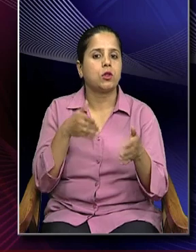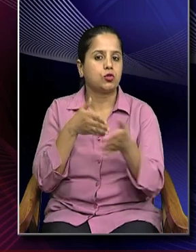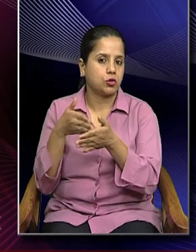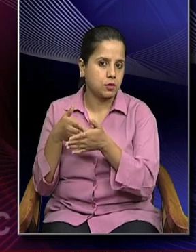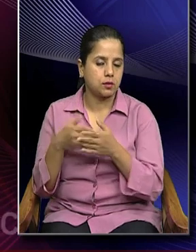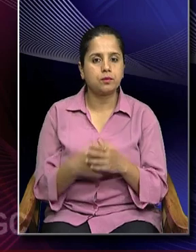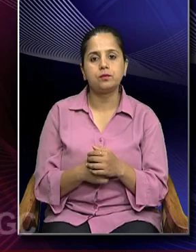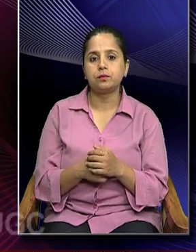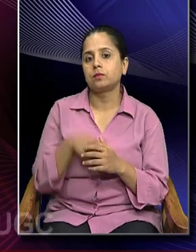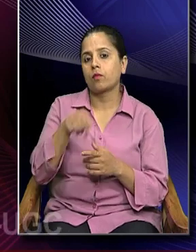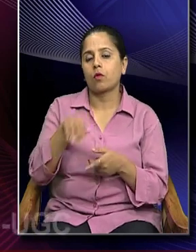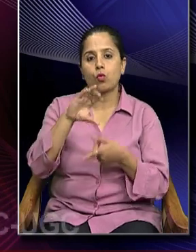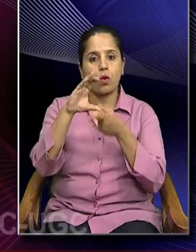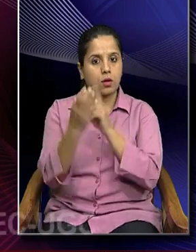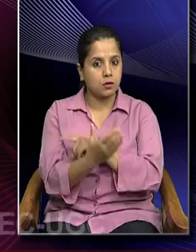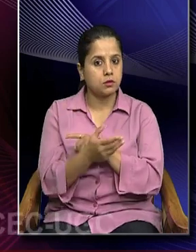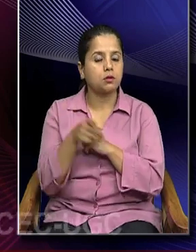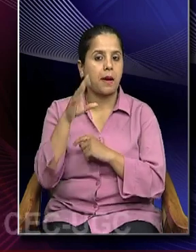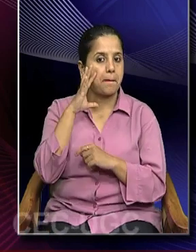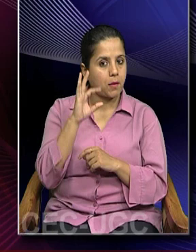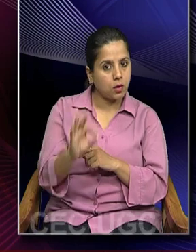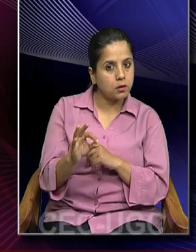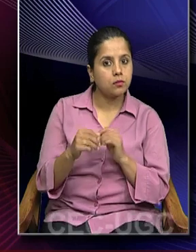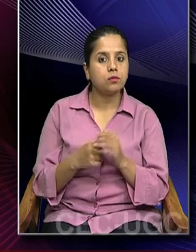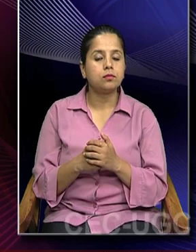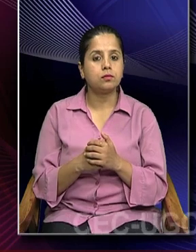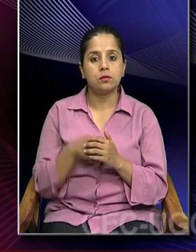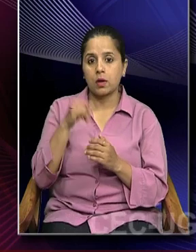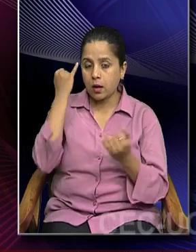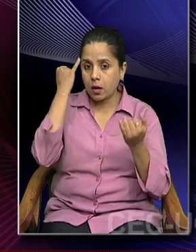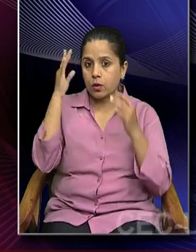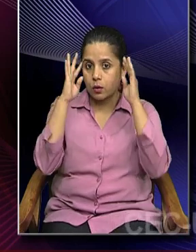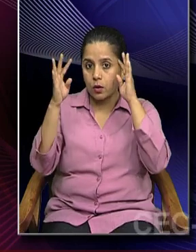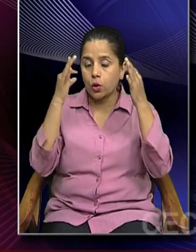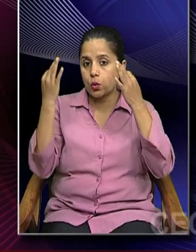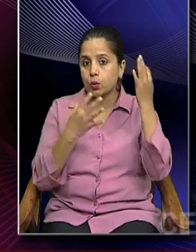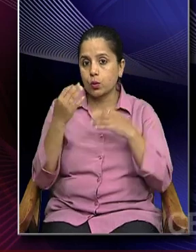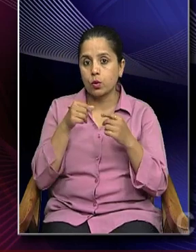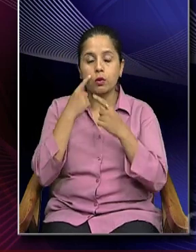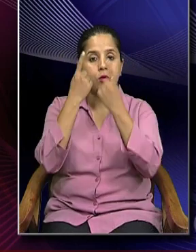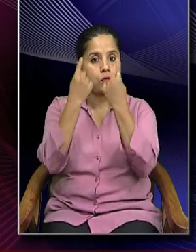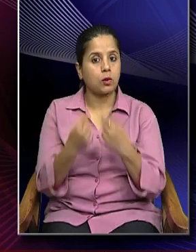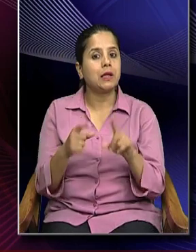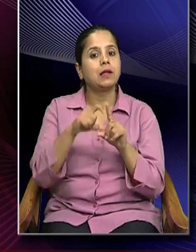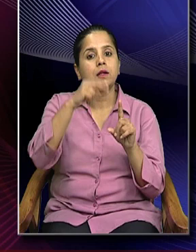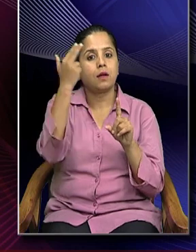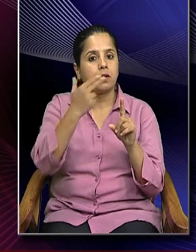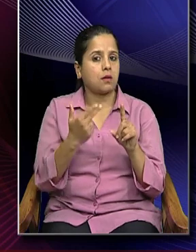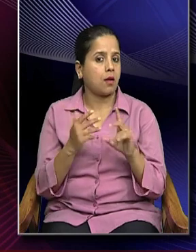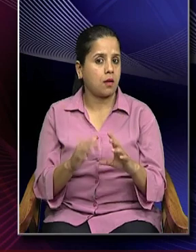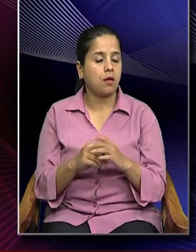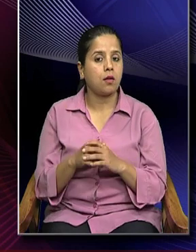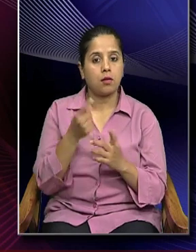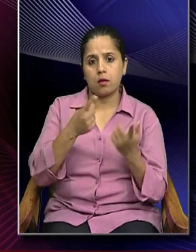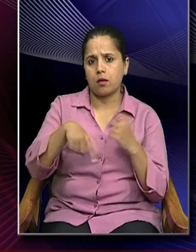barriers. The cultural relevance. The innovative assessment designs that